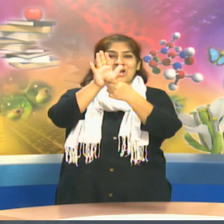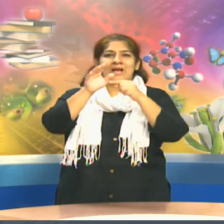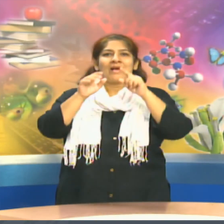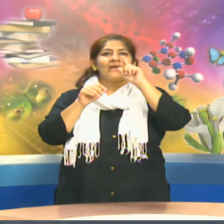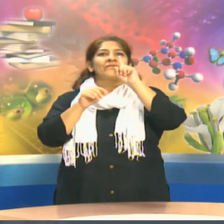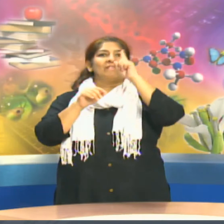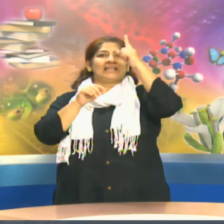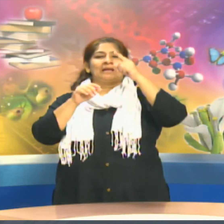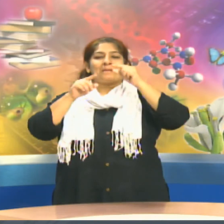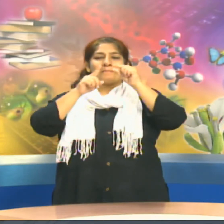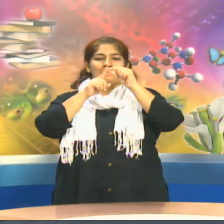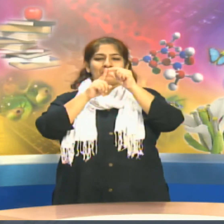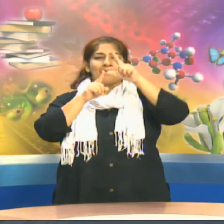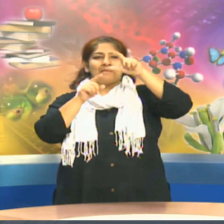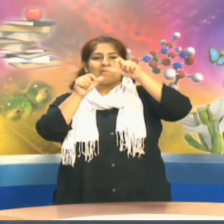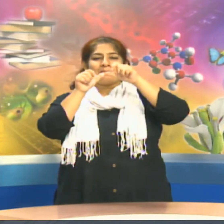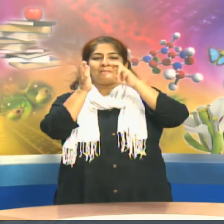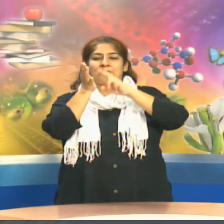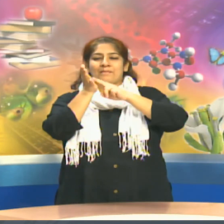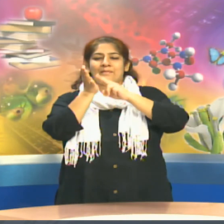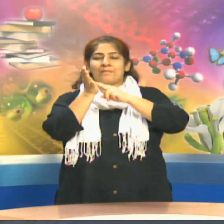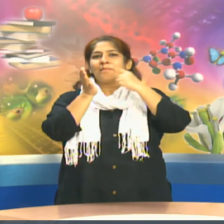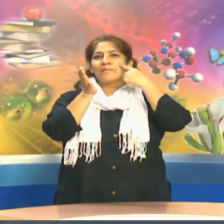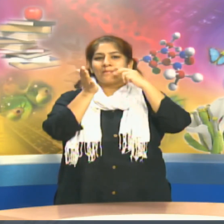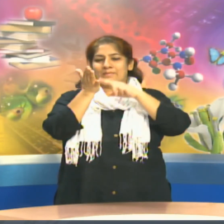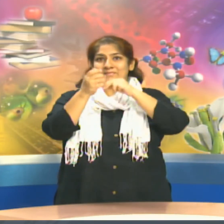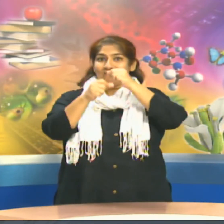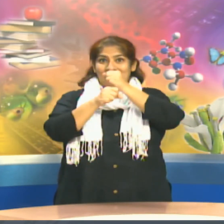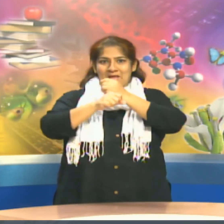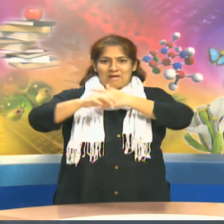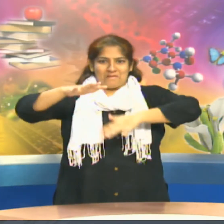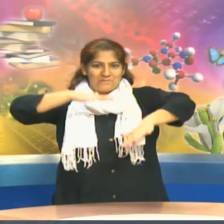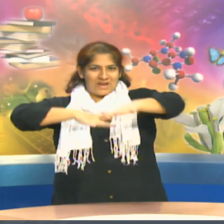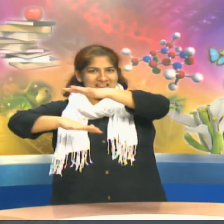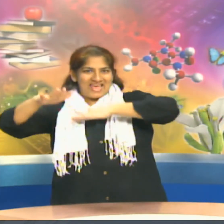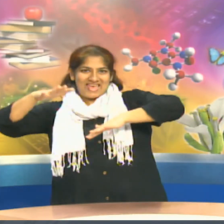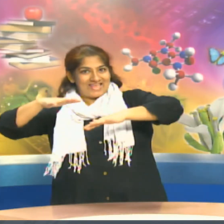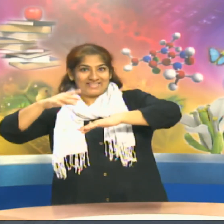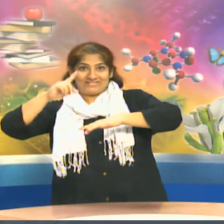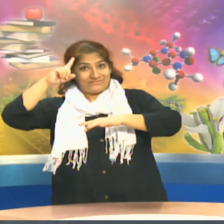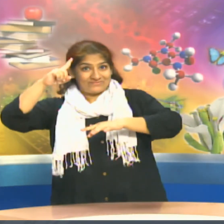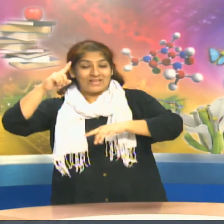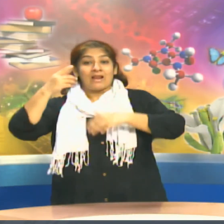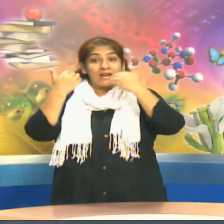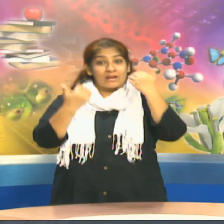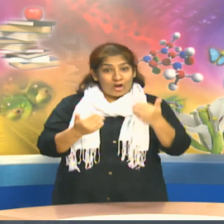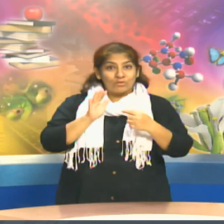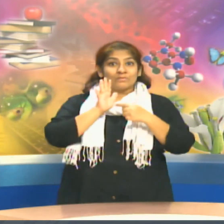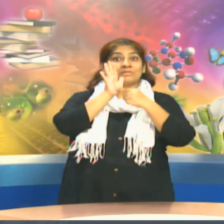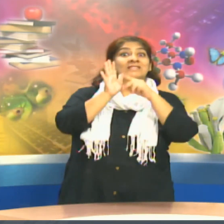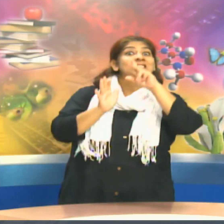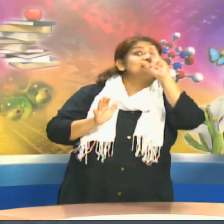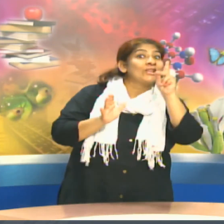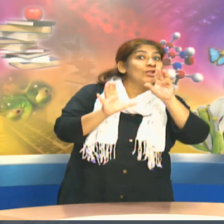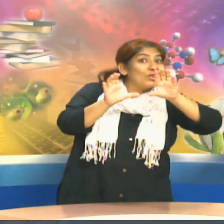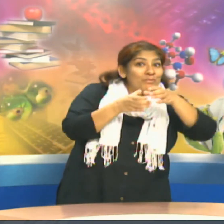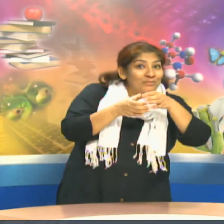Like which we saw in our slide. The first we discussed about the planning. Now, the second step